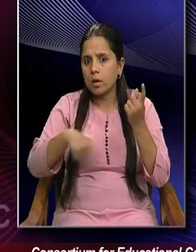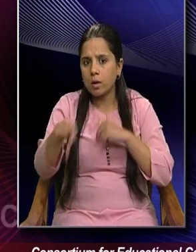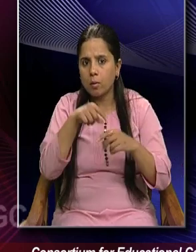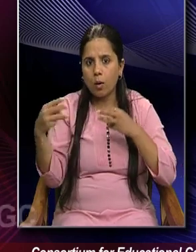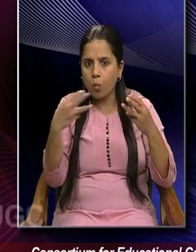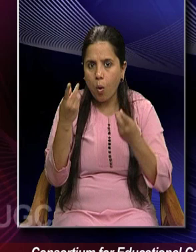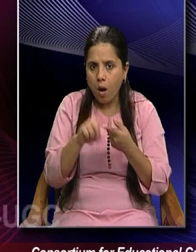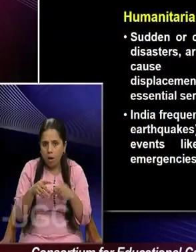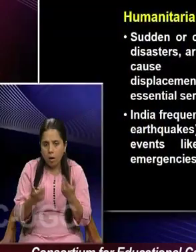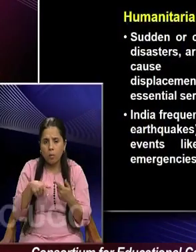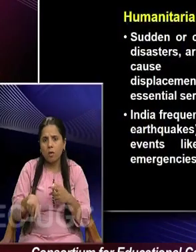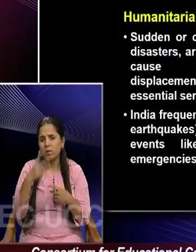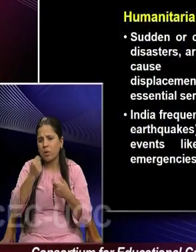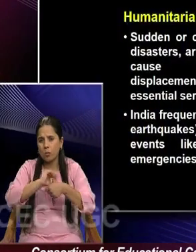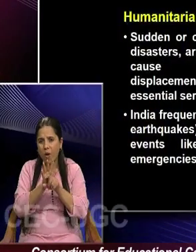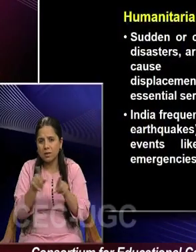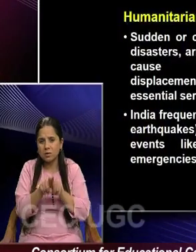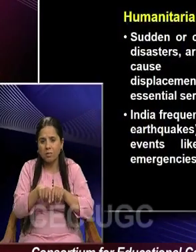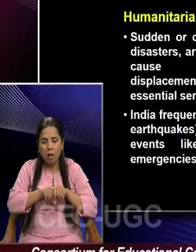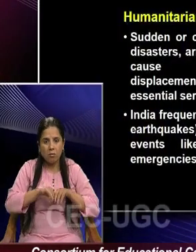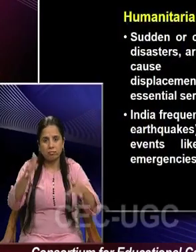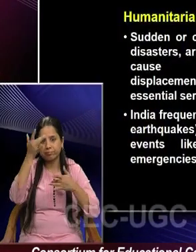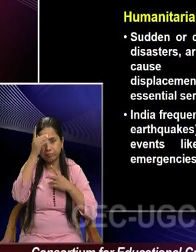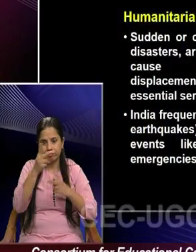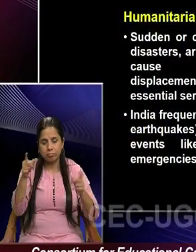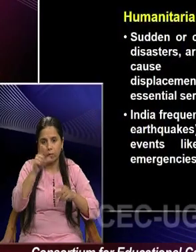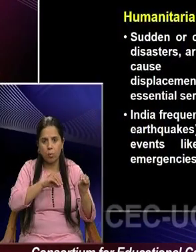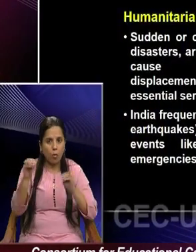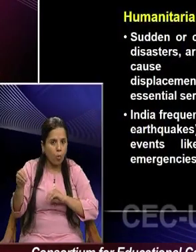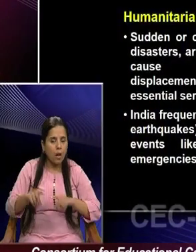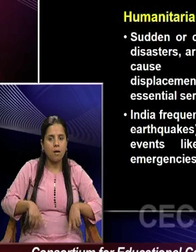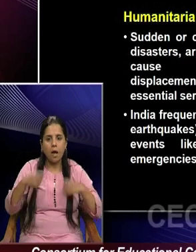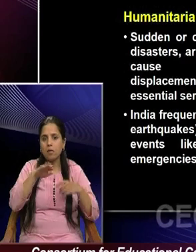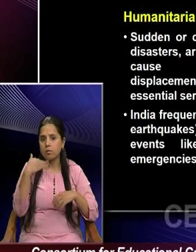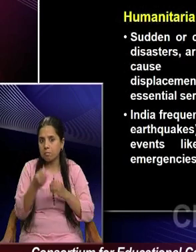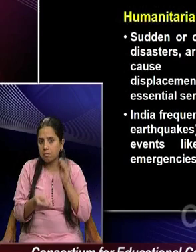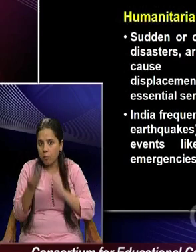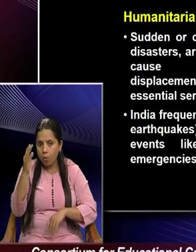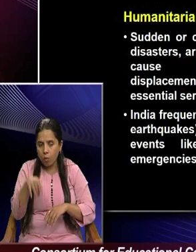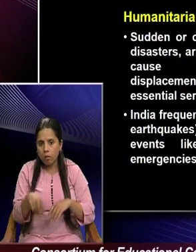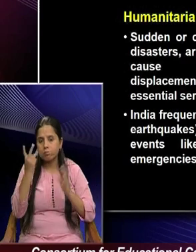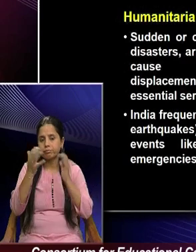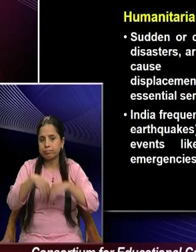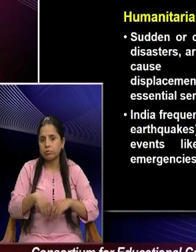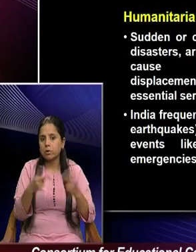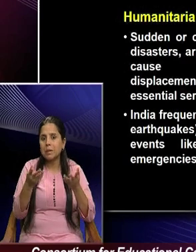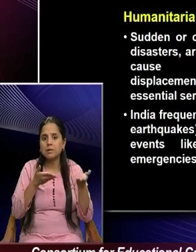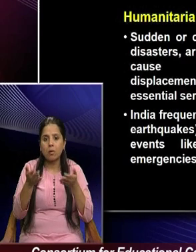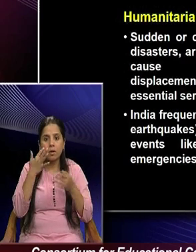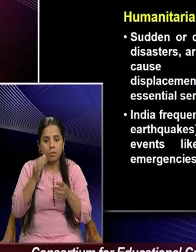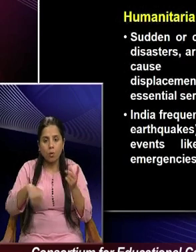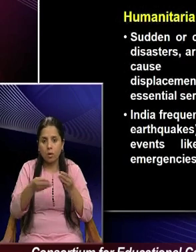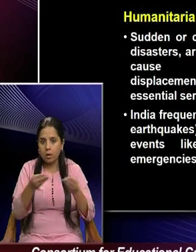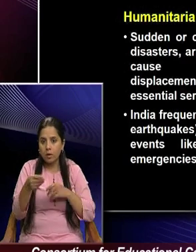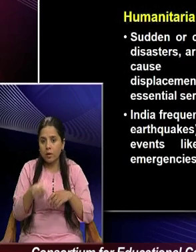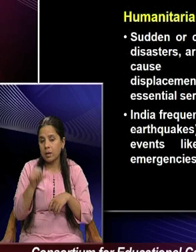epidemics that cause large scale suffering, displacement, loss of life, a breakdown of essential services.